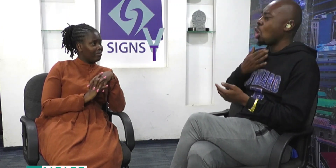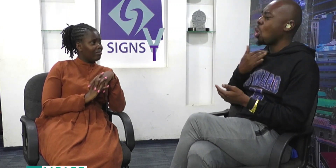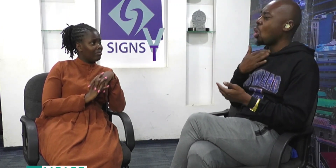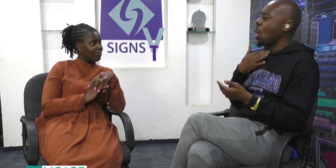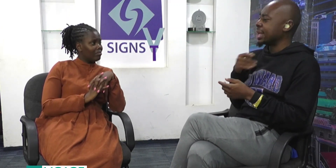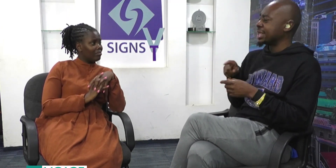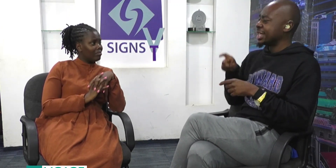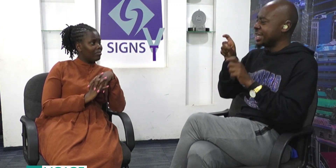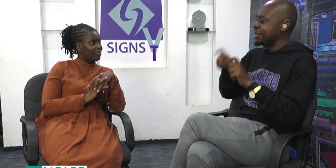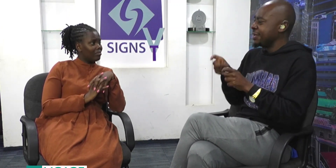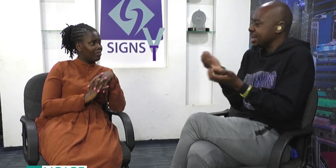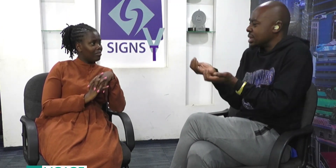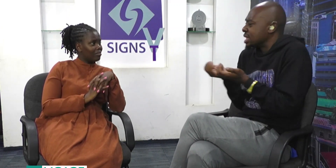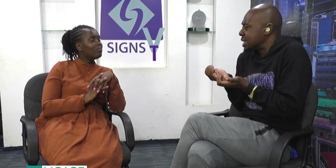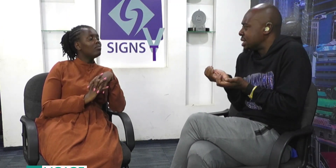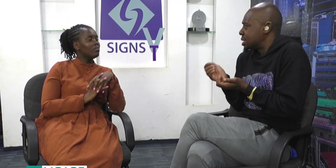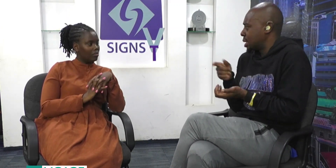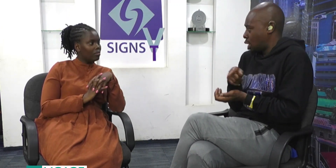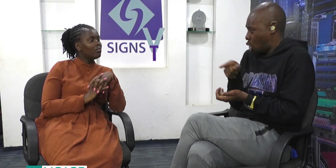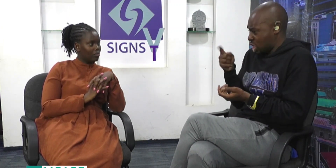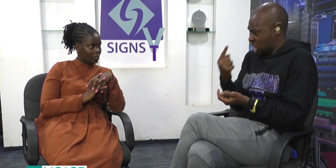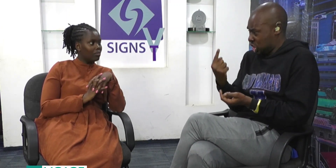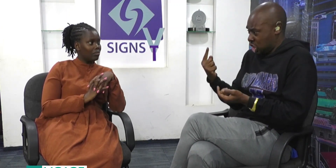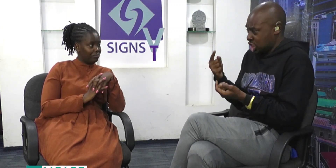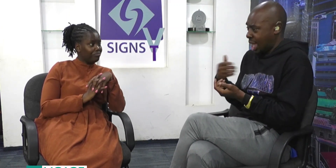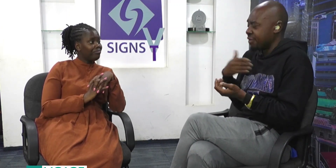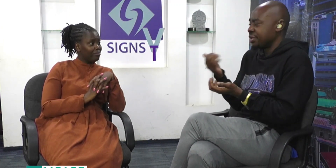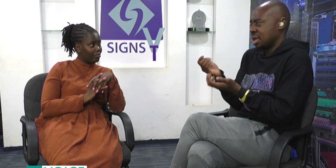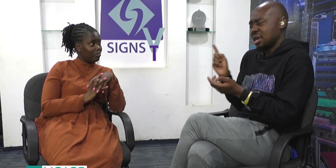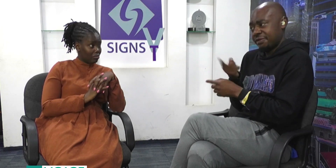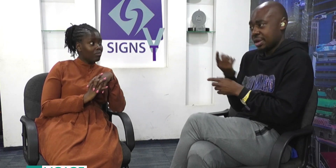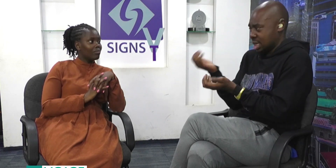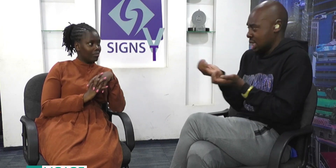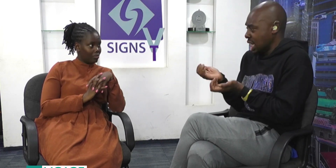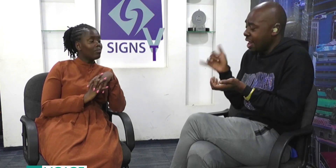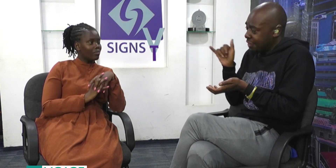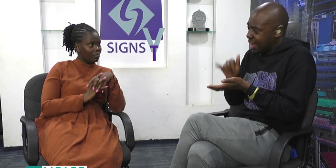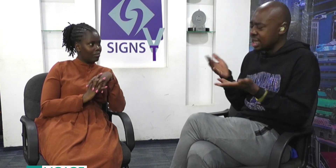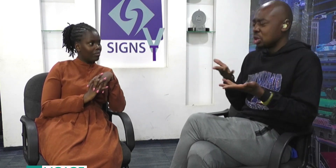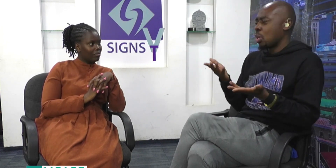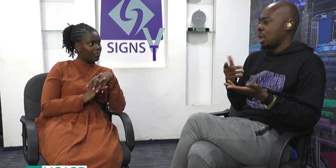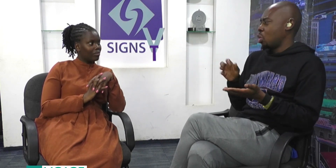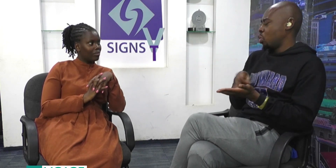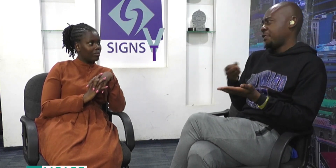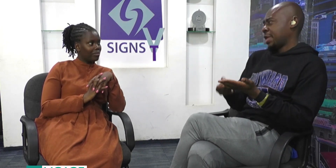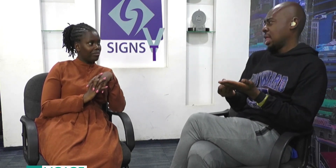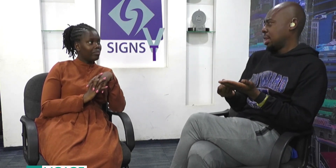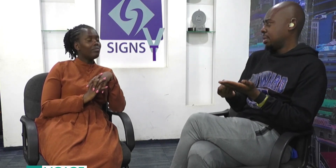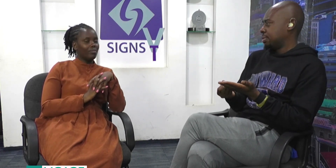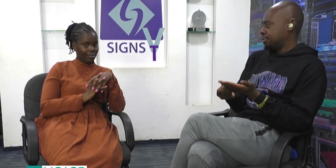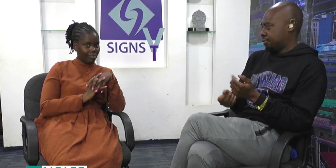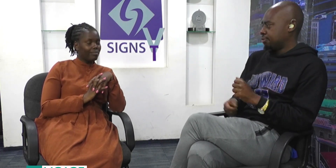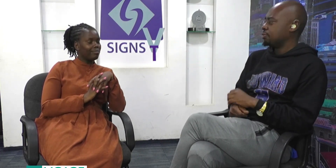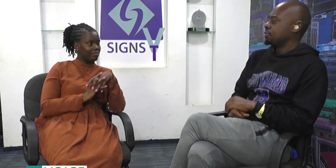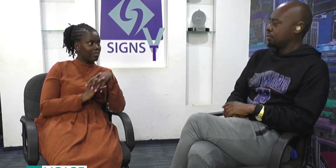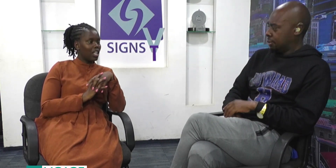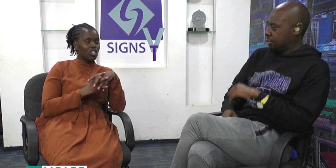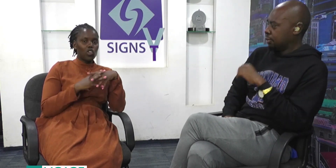you can't generalize all of them and teach them, because they have different abilities. This will lead to them failing